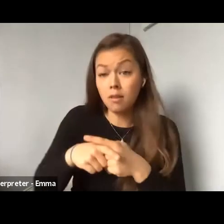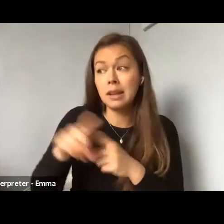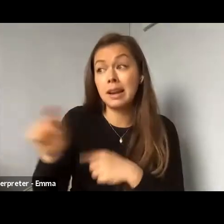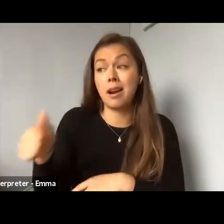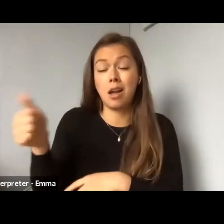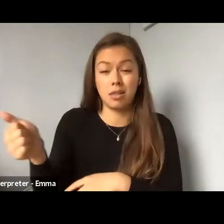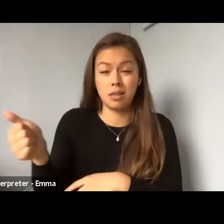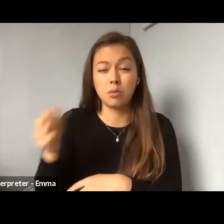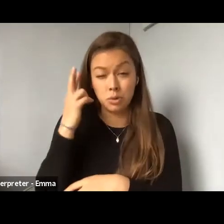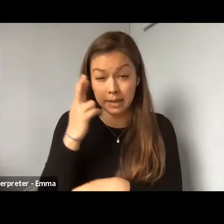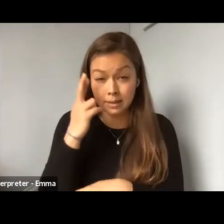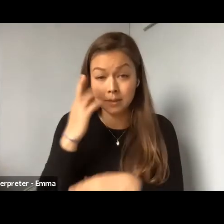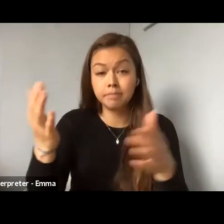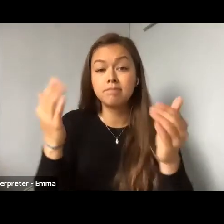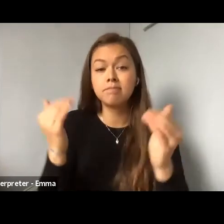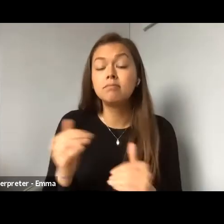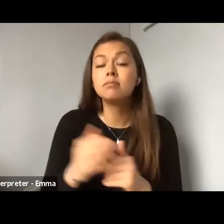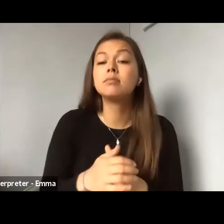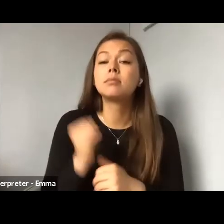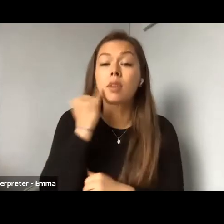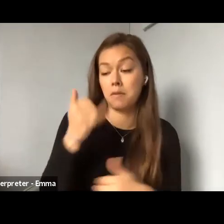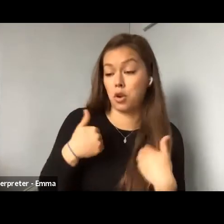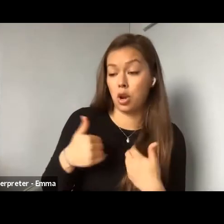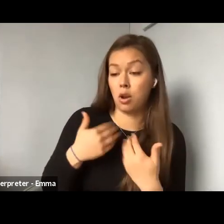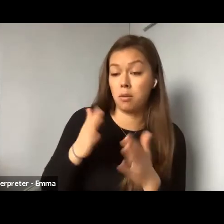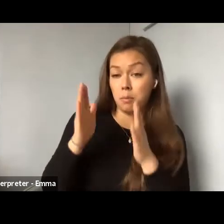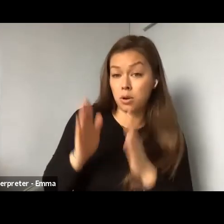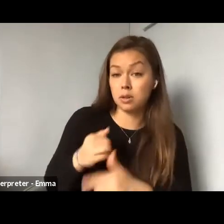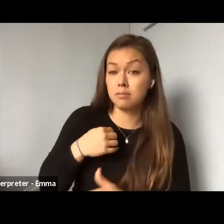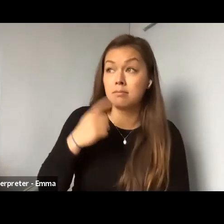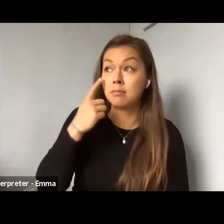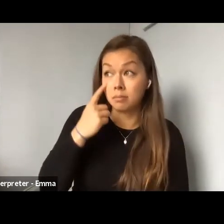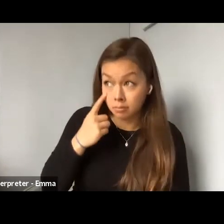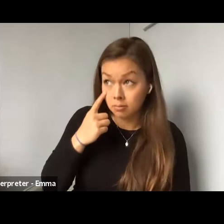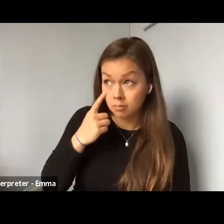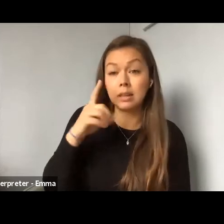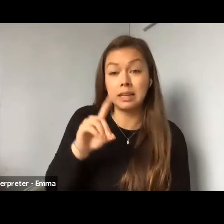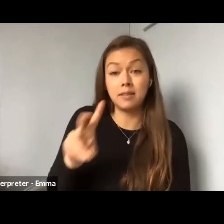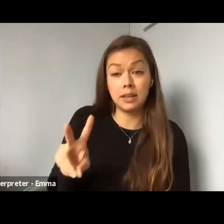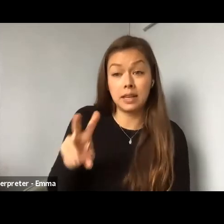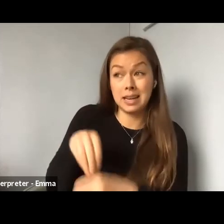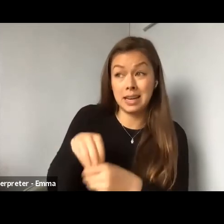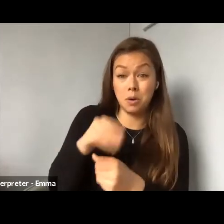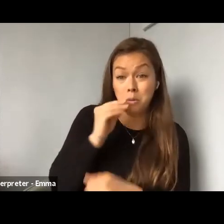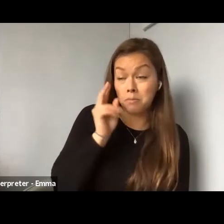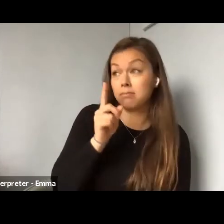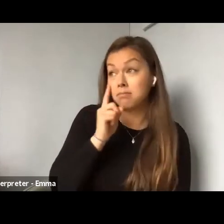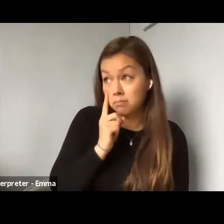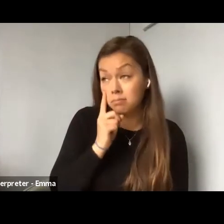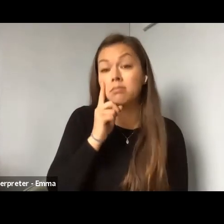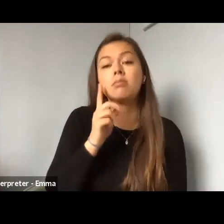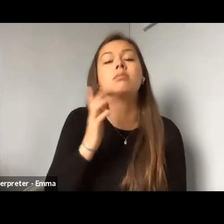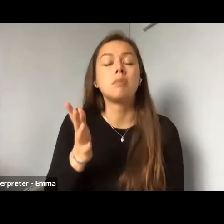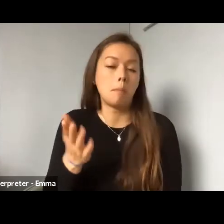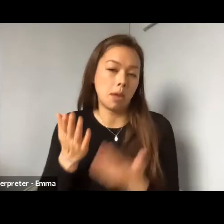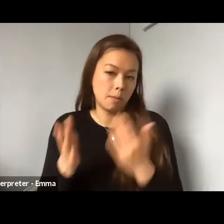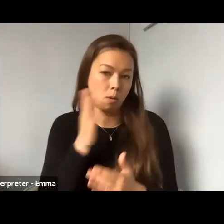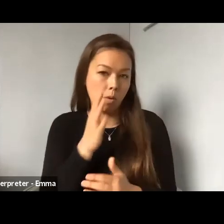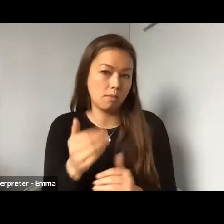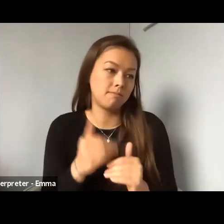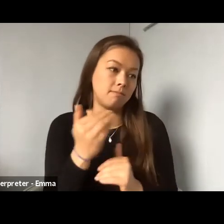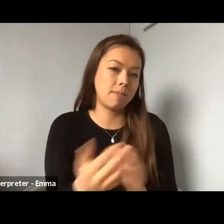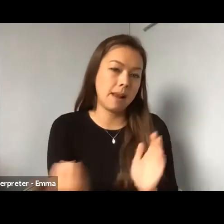The young person witnessing domestic violence within their home. And then also harsh parenting, which again tended to lead